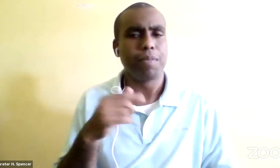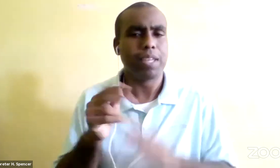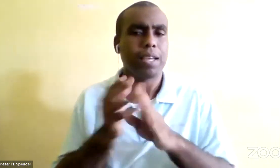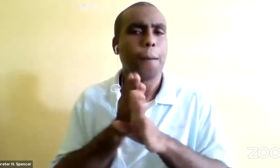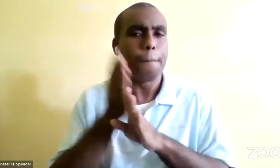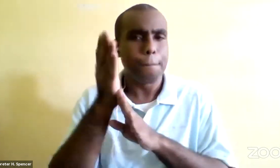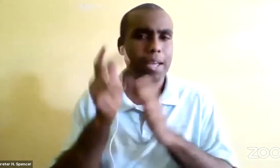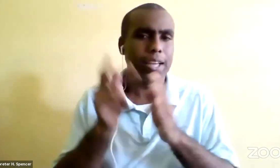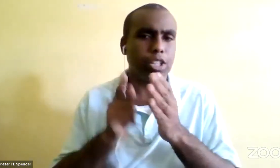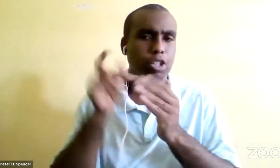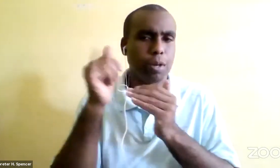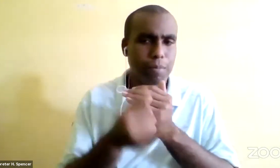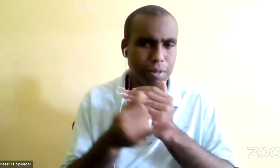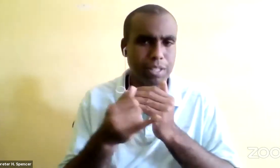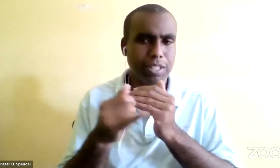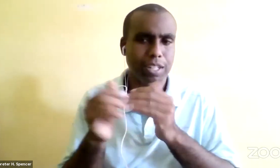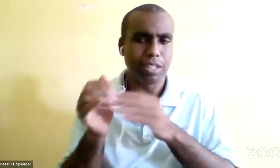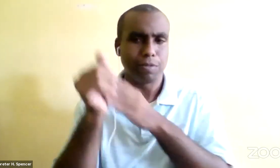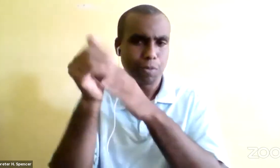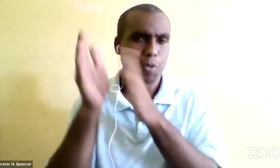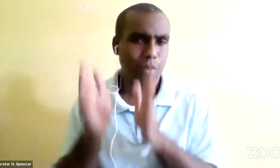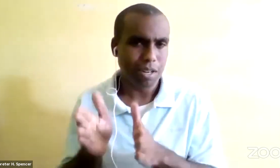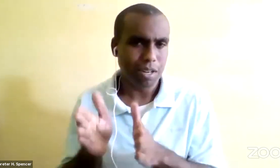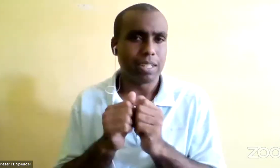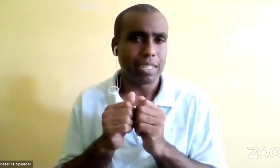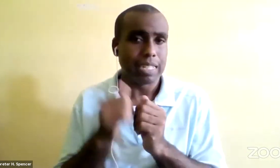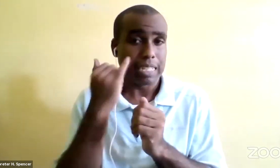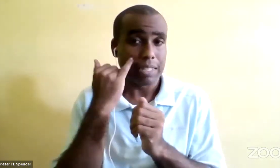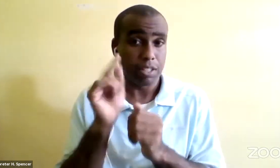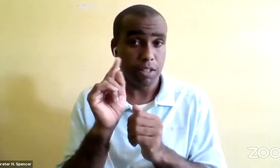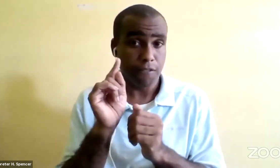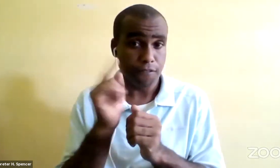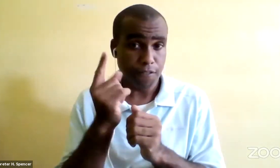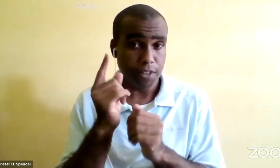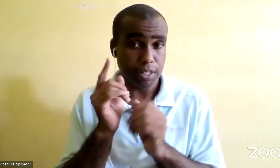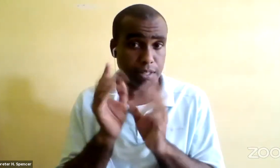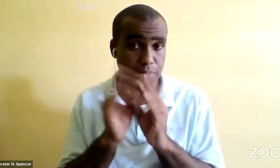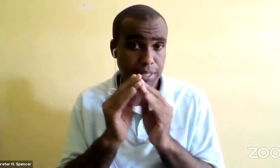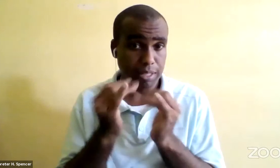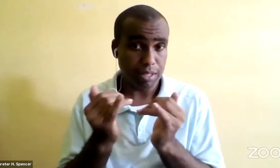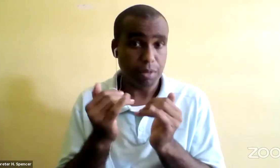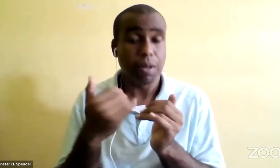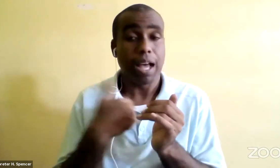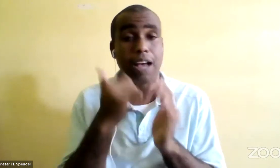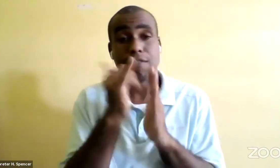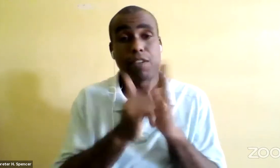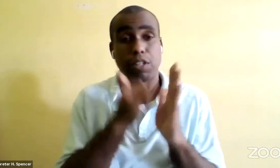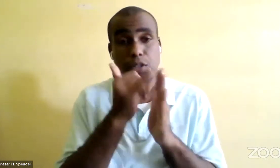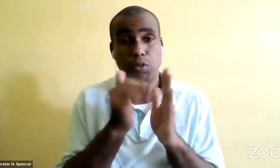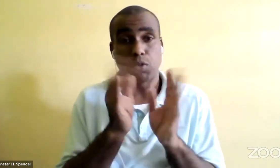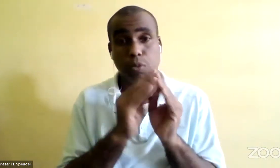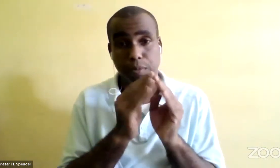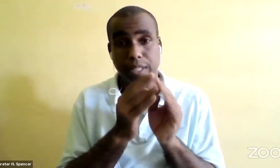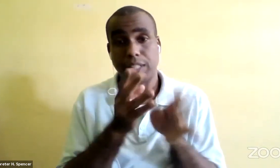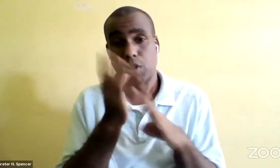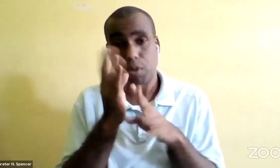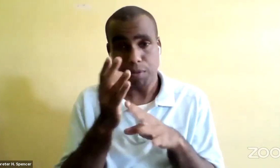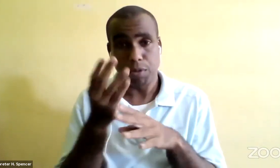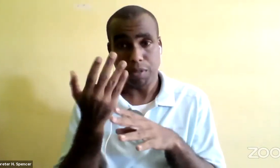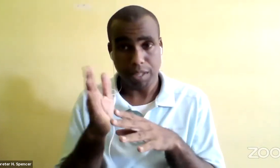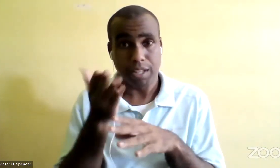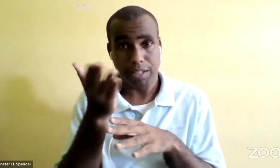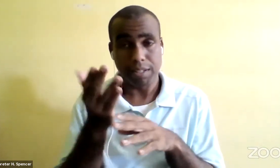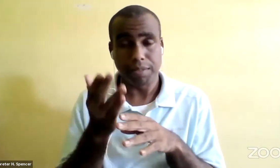this is your first meeting, there actually is a YouTube video of our last meeting, but most of what we covered last time, we should be